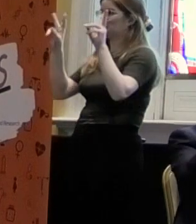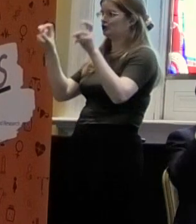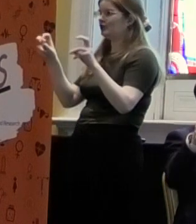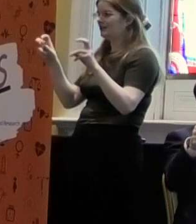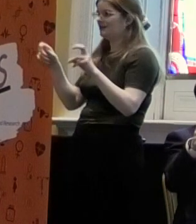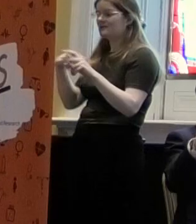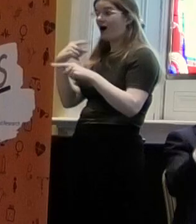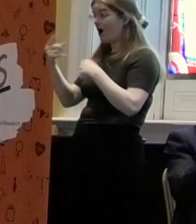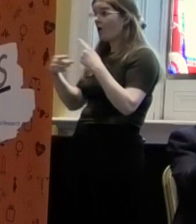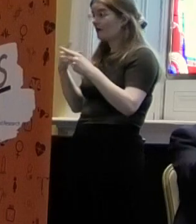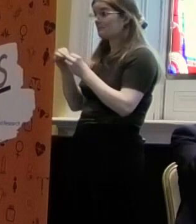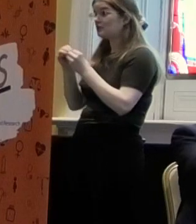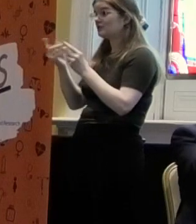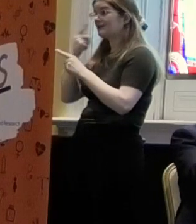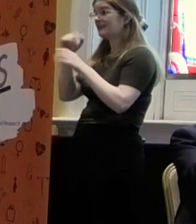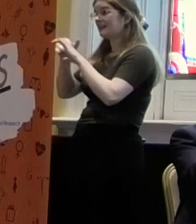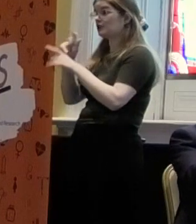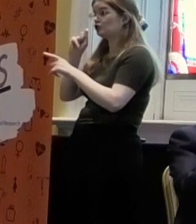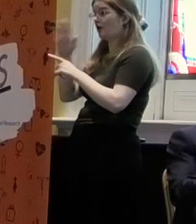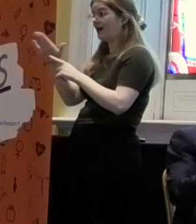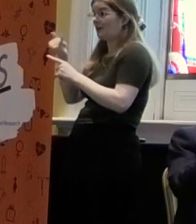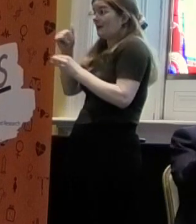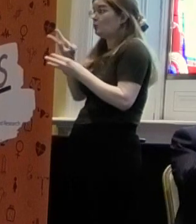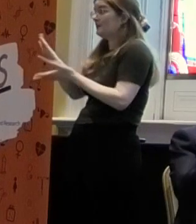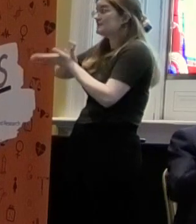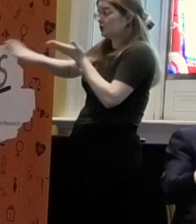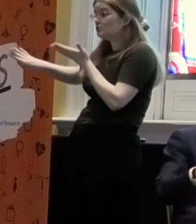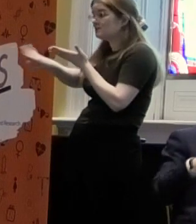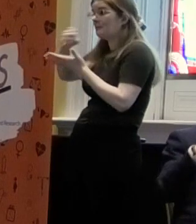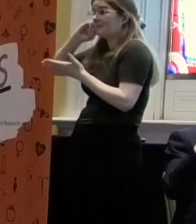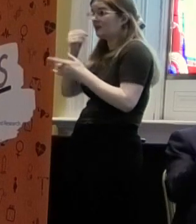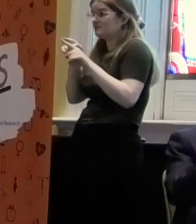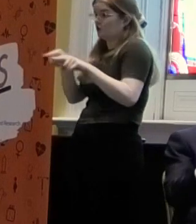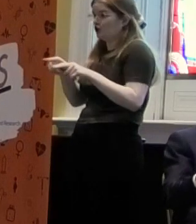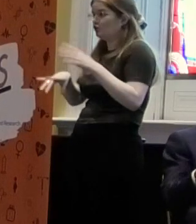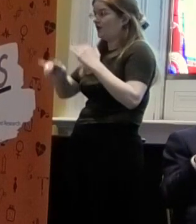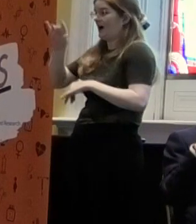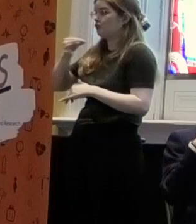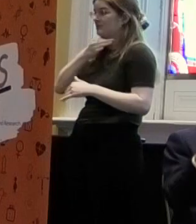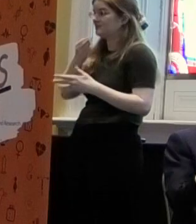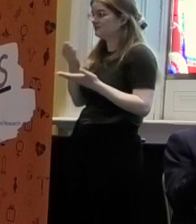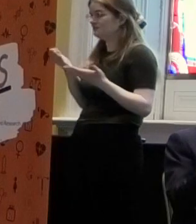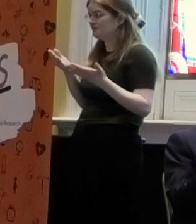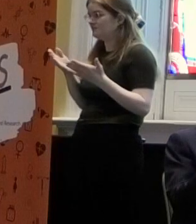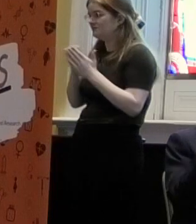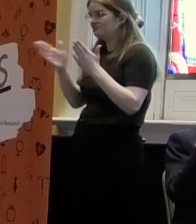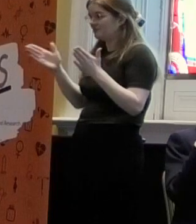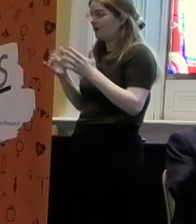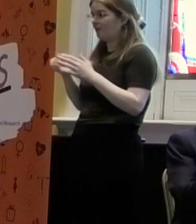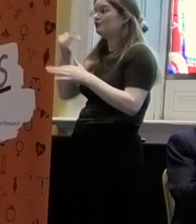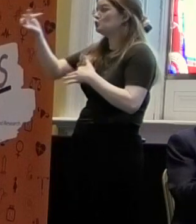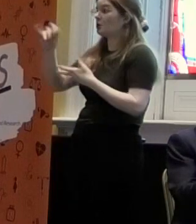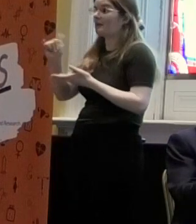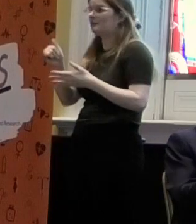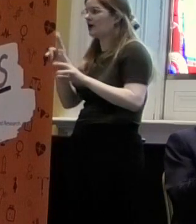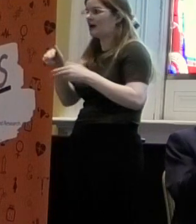of childbearing age for fear that, and whether it's litigation or other reasons like that, just this absolute fear of, oh my God,